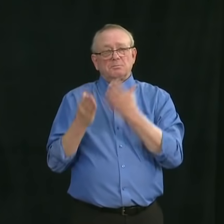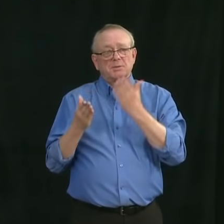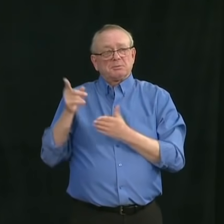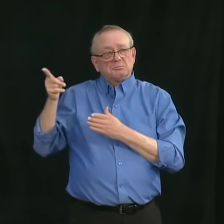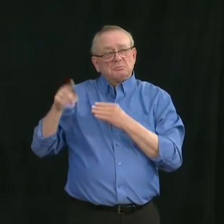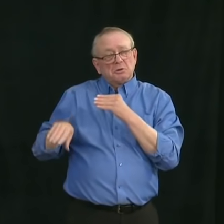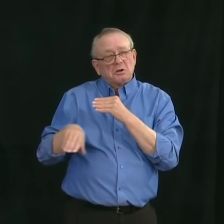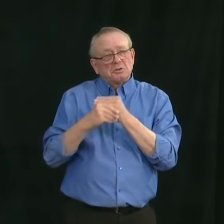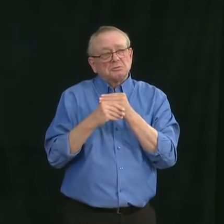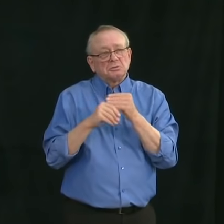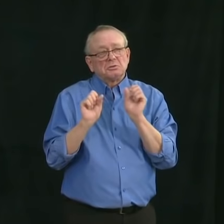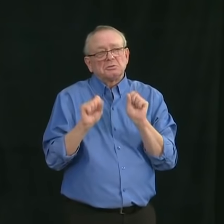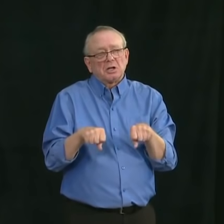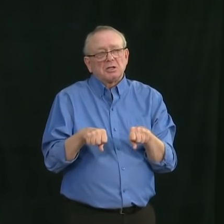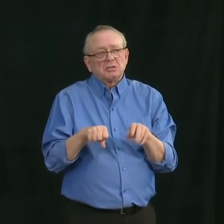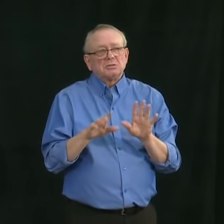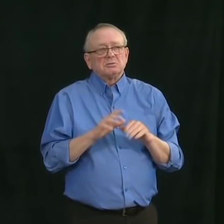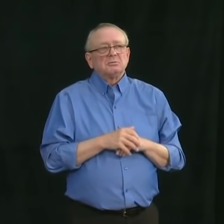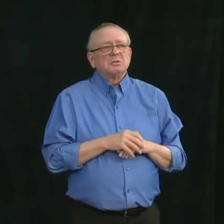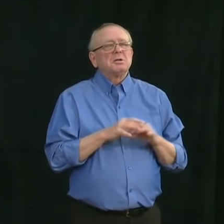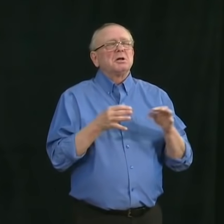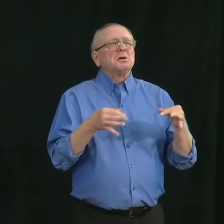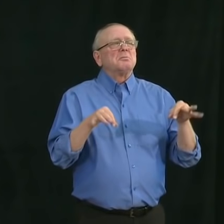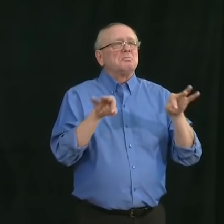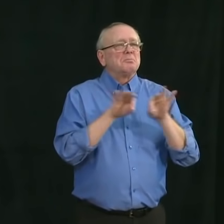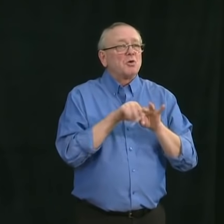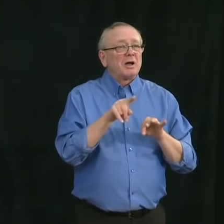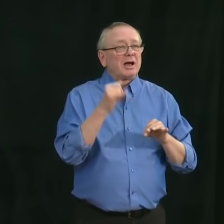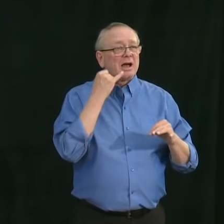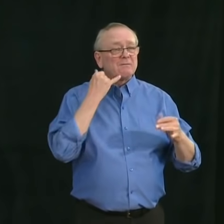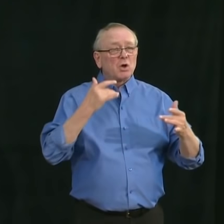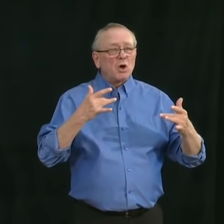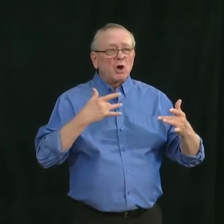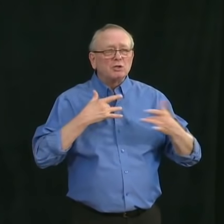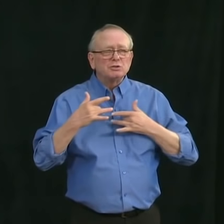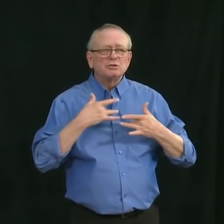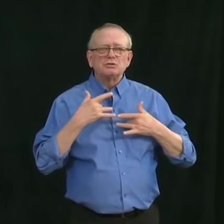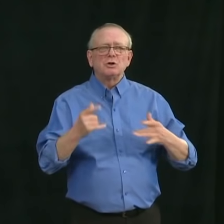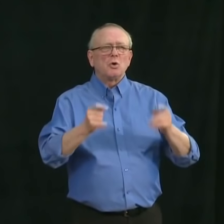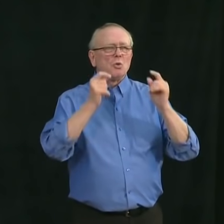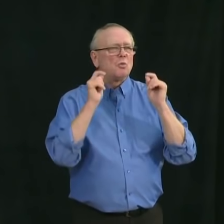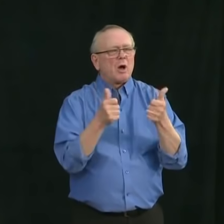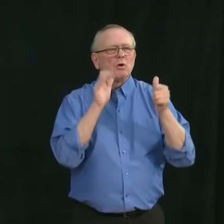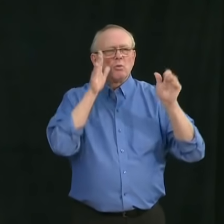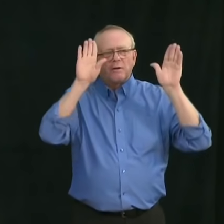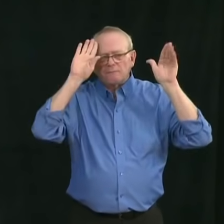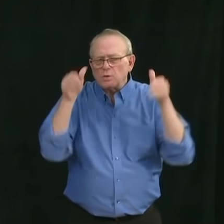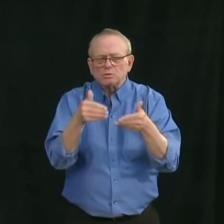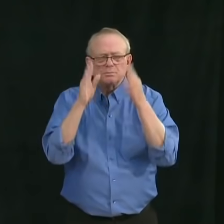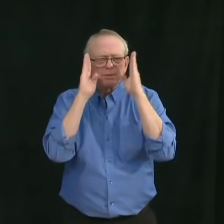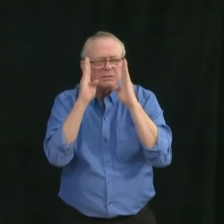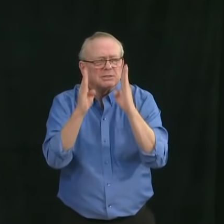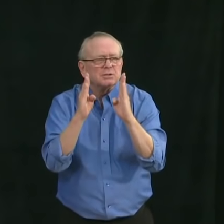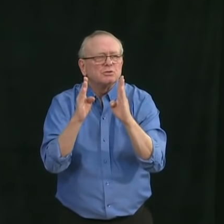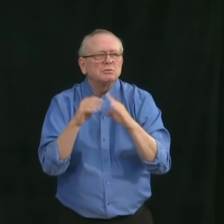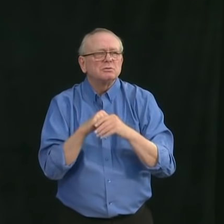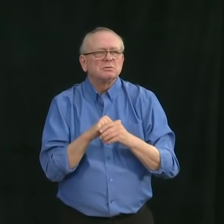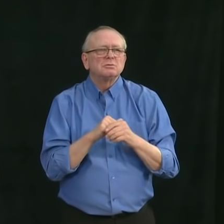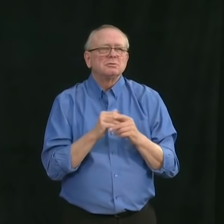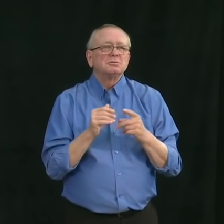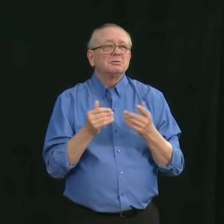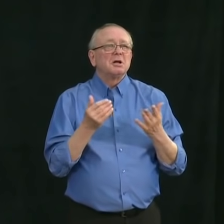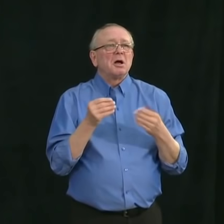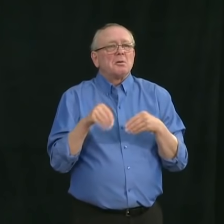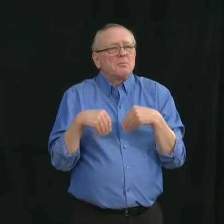important thing would be that when there are concerns, those get flagged and that the facility in question be provided